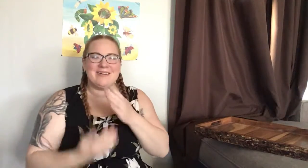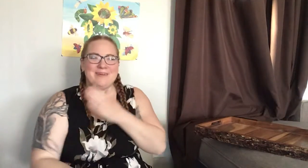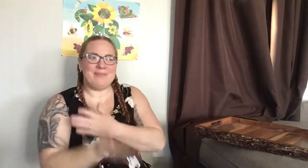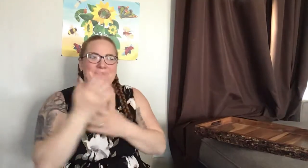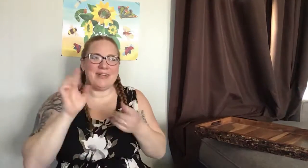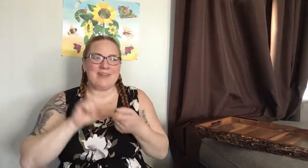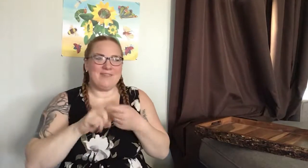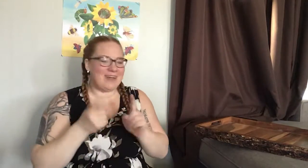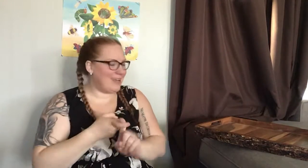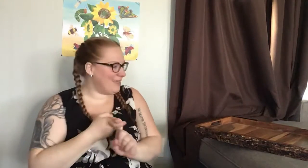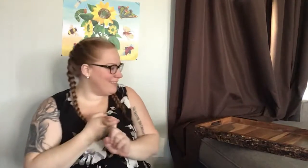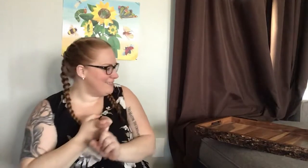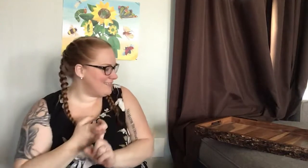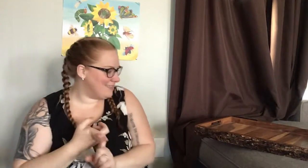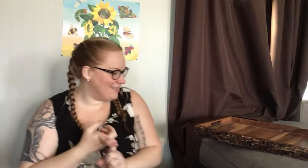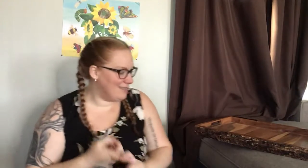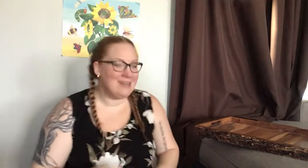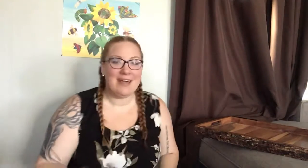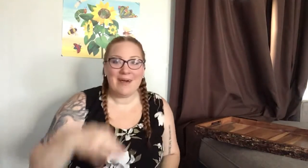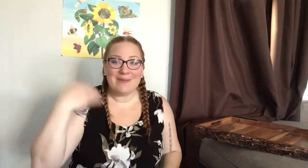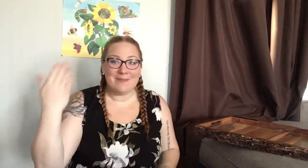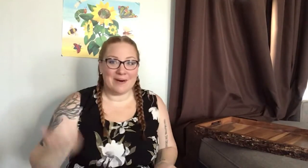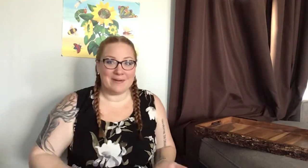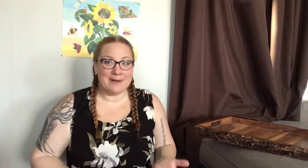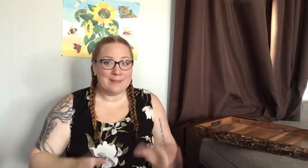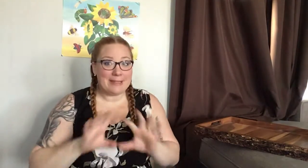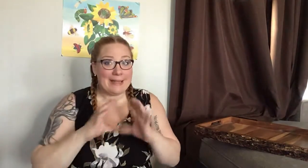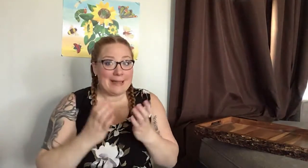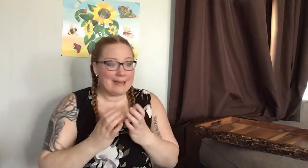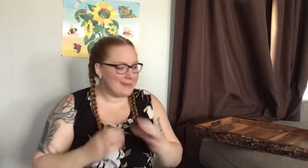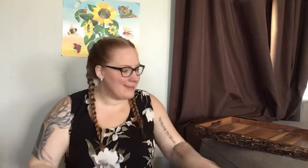Good morning, friends. Welcome to class.